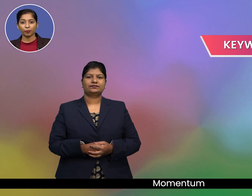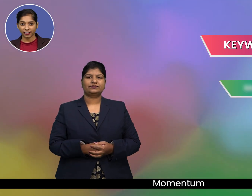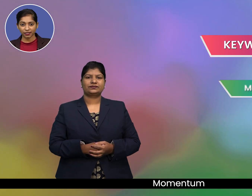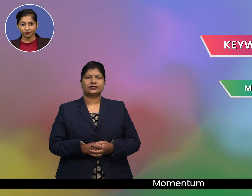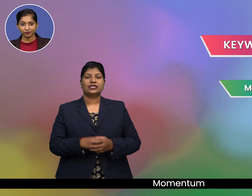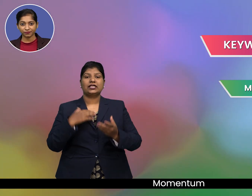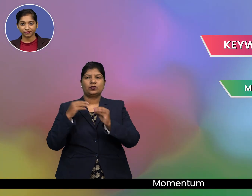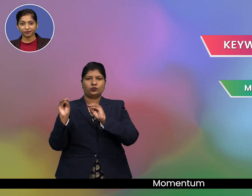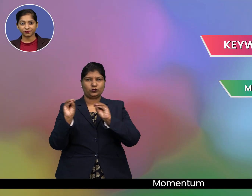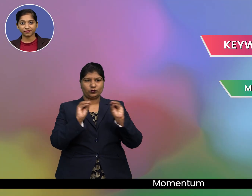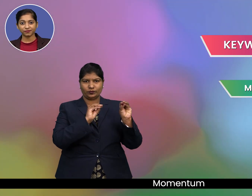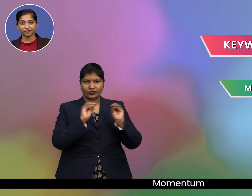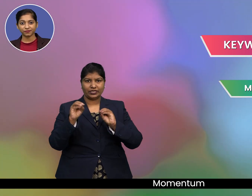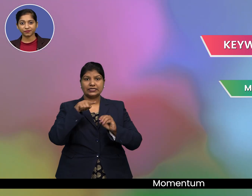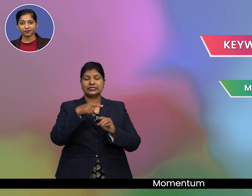momentum,